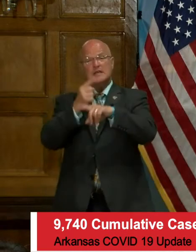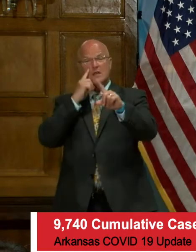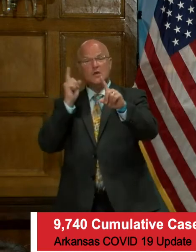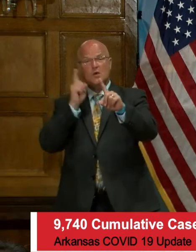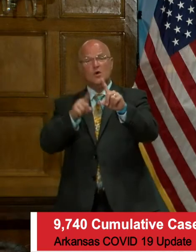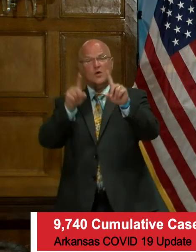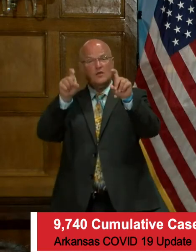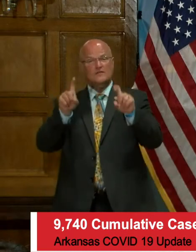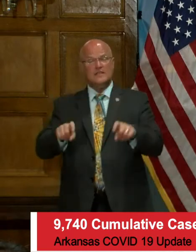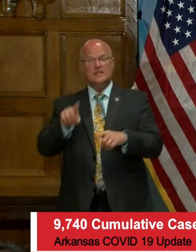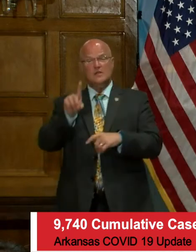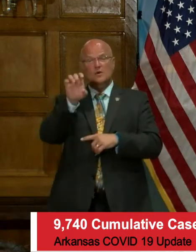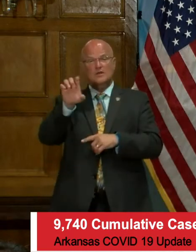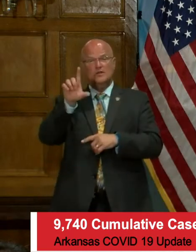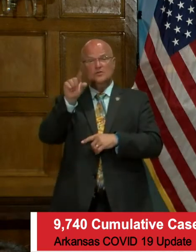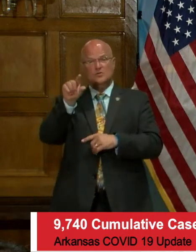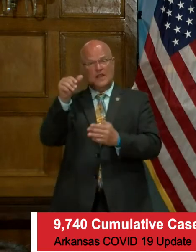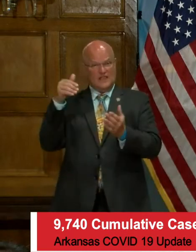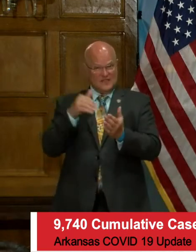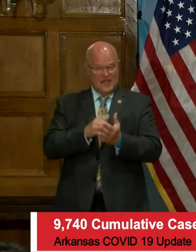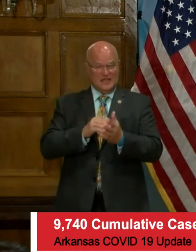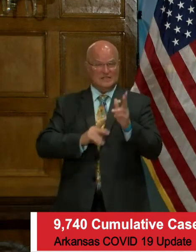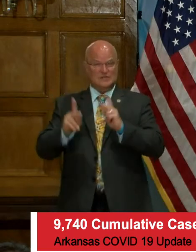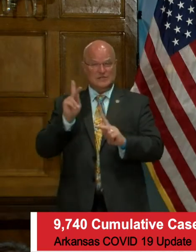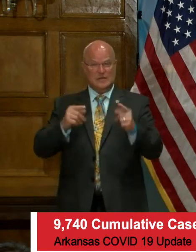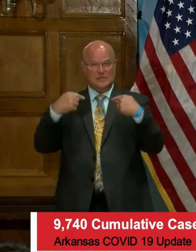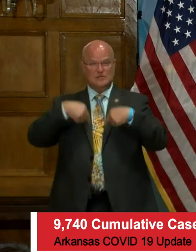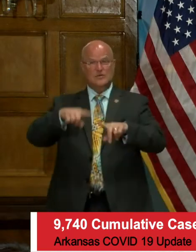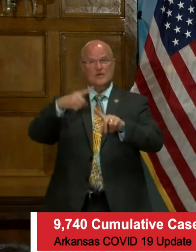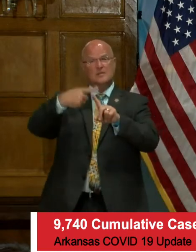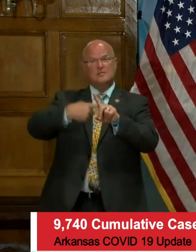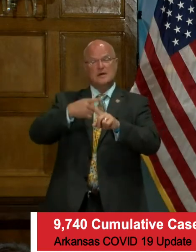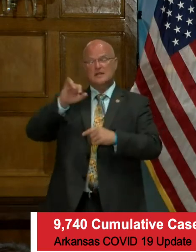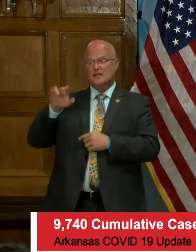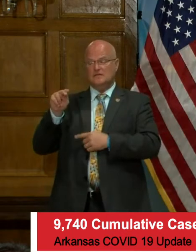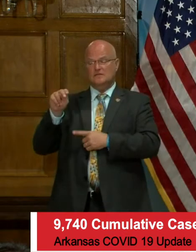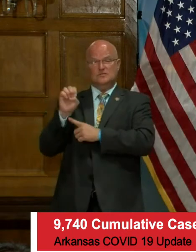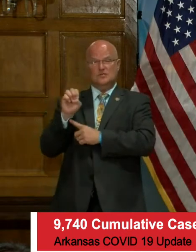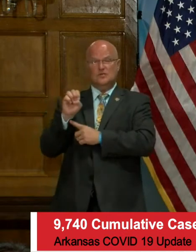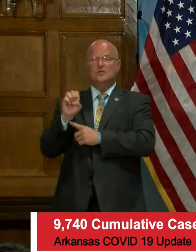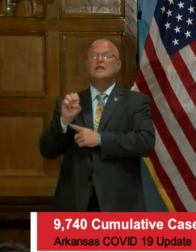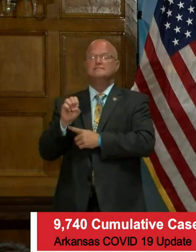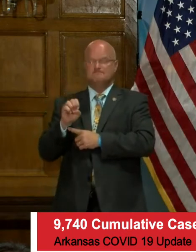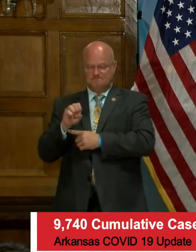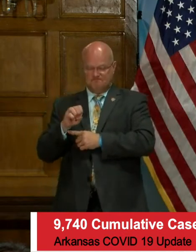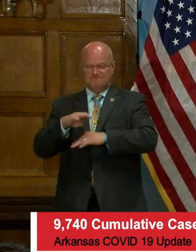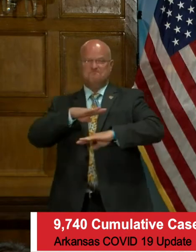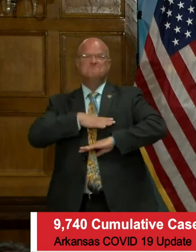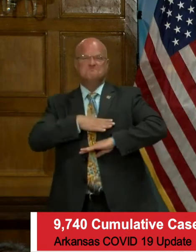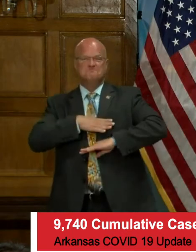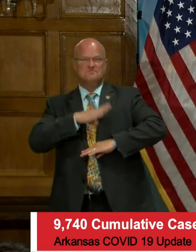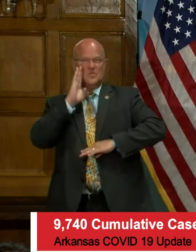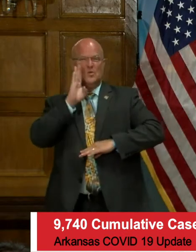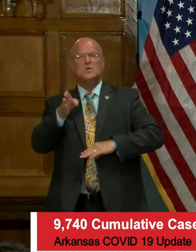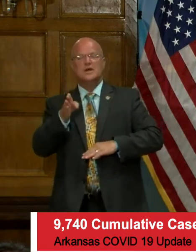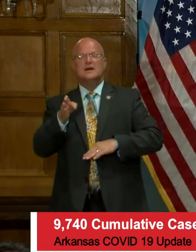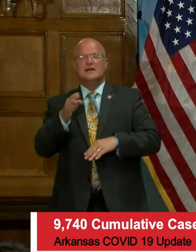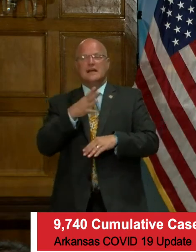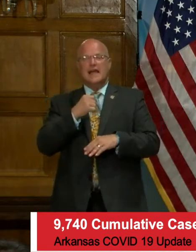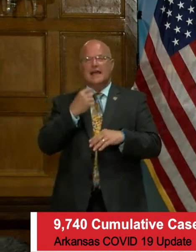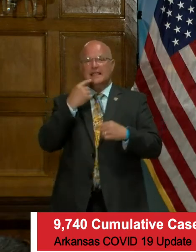goal of testing 120,000 for the month of June, and we're on target to meet that goal, which is an